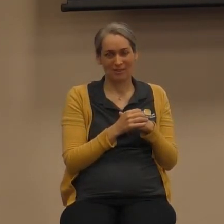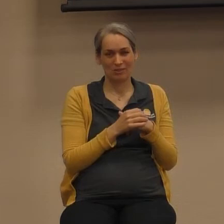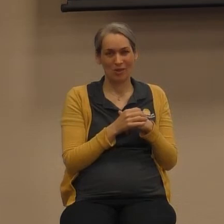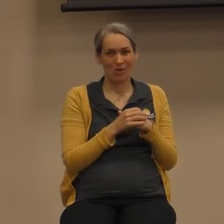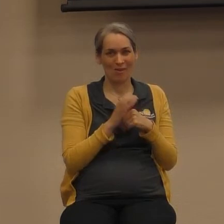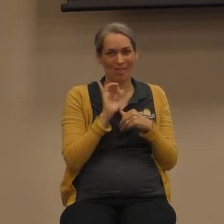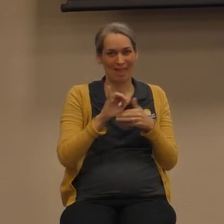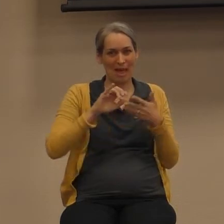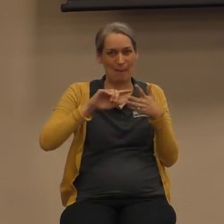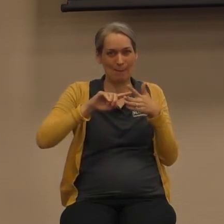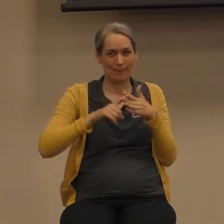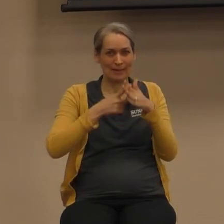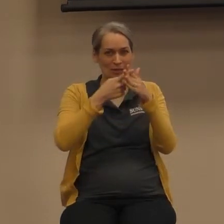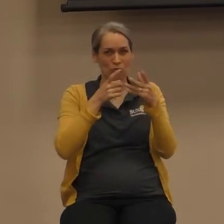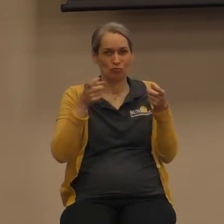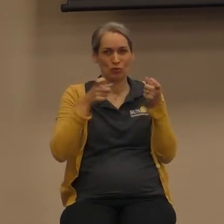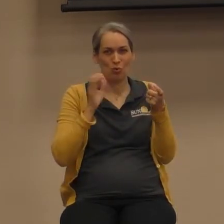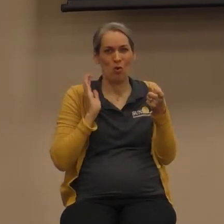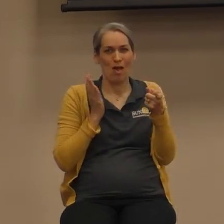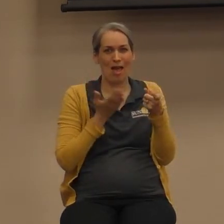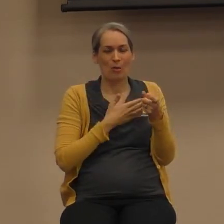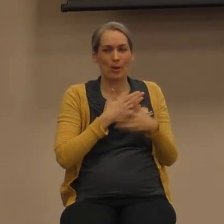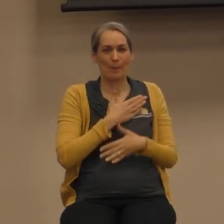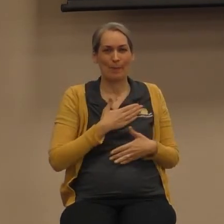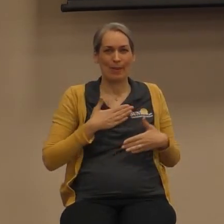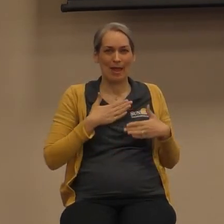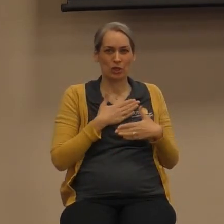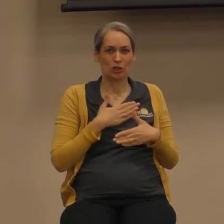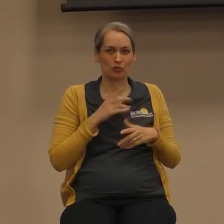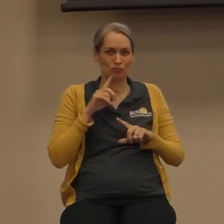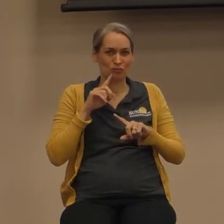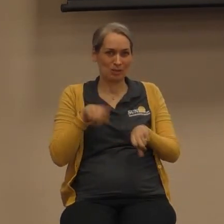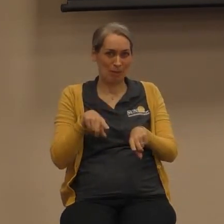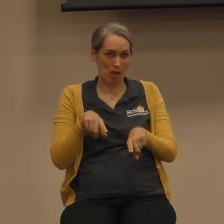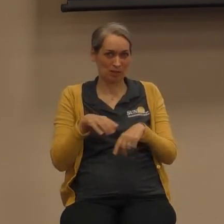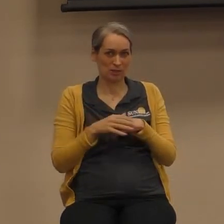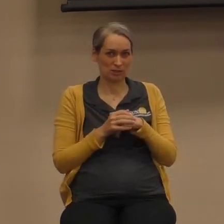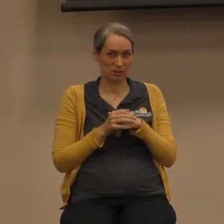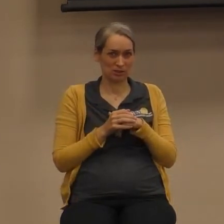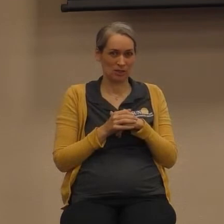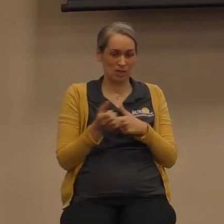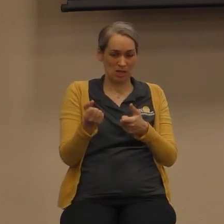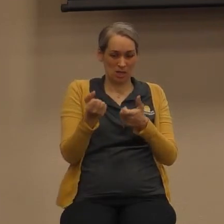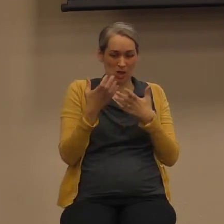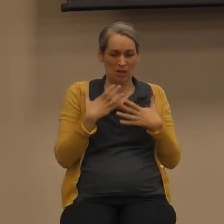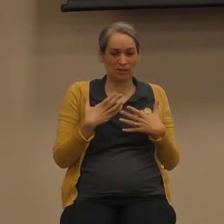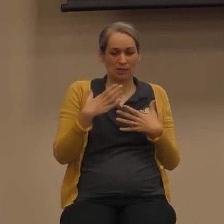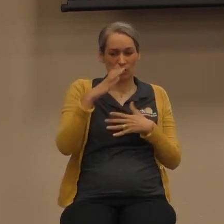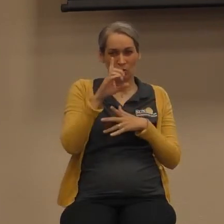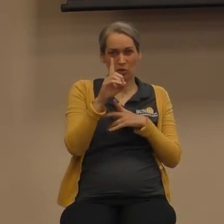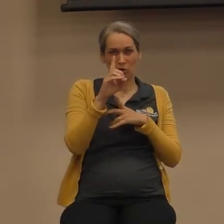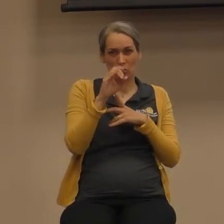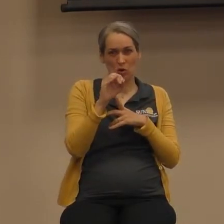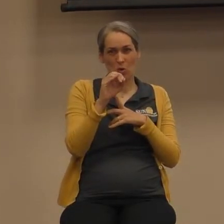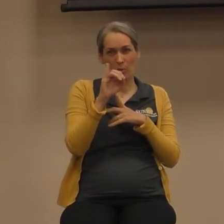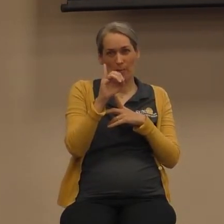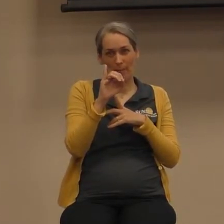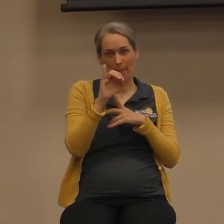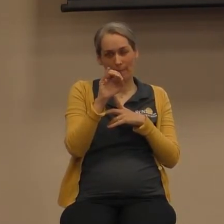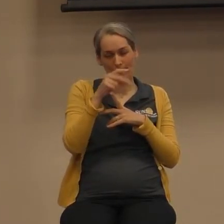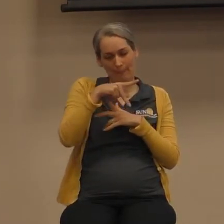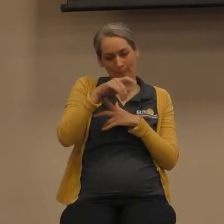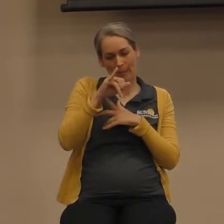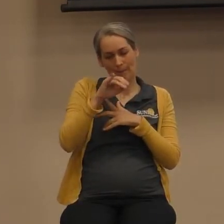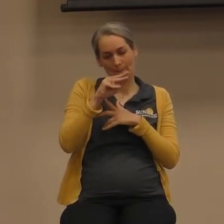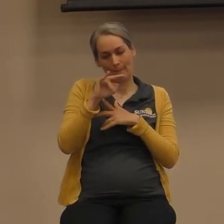so I don't want to talk on it too much today, but it's hijacking our pleasure response, and it's causing dopamine to shoot at levels it is not meant to shoot